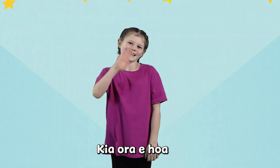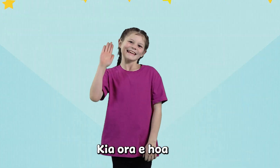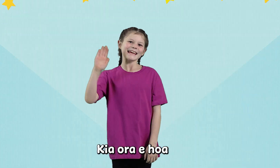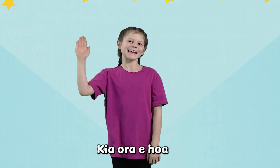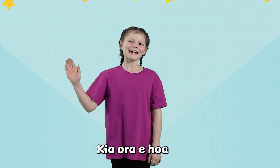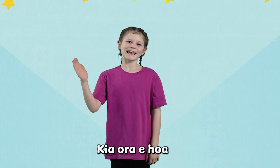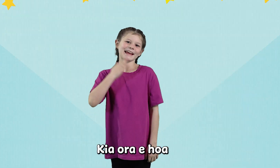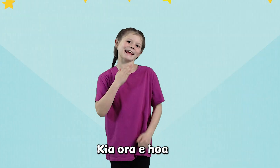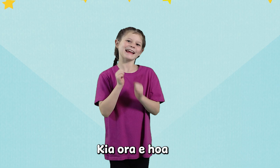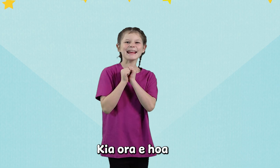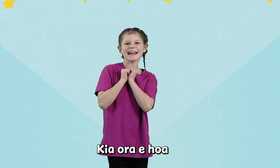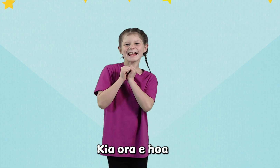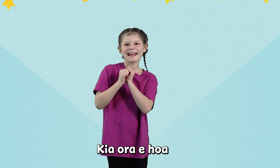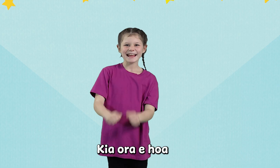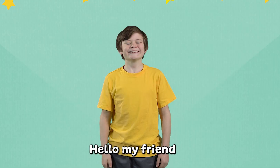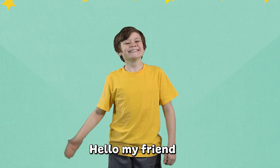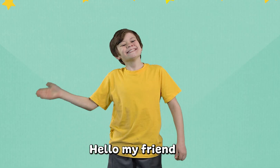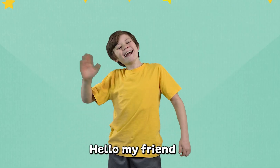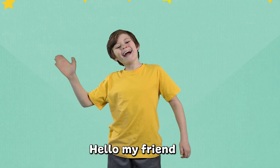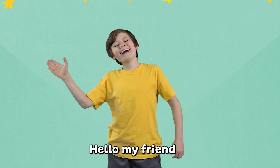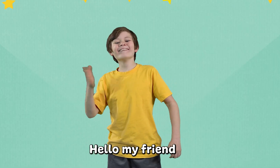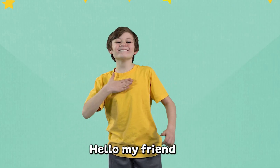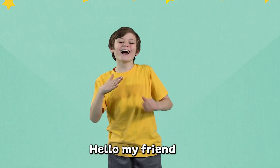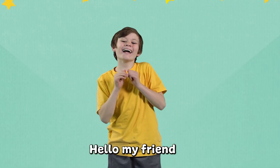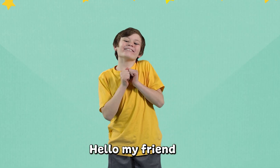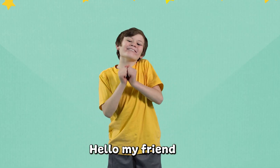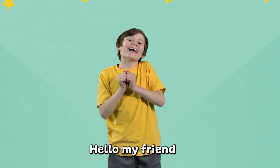Hyo-re-hoa! Hello, my friend.